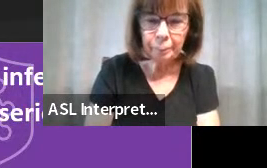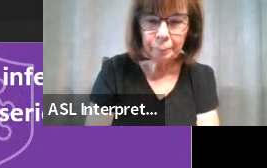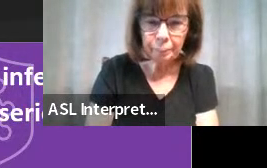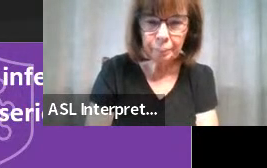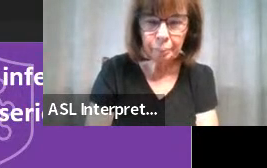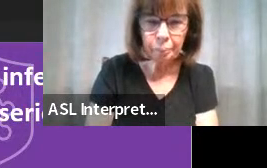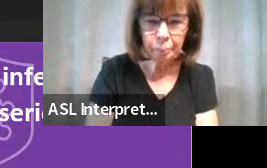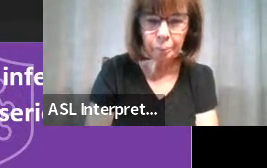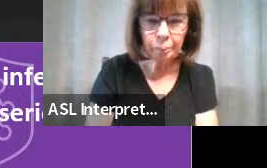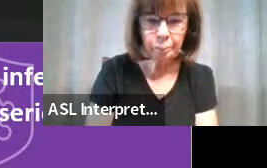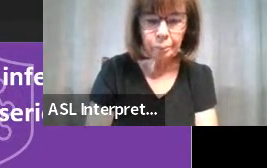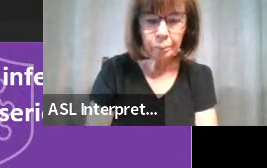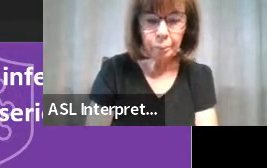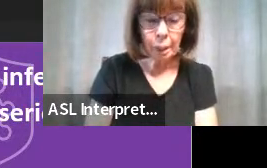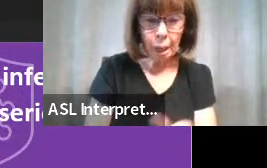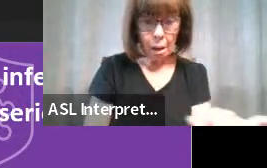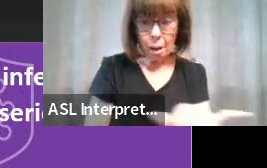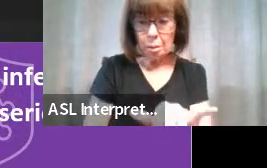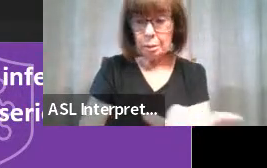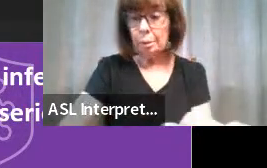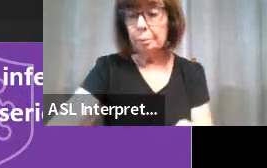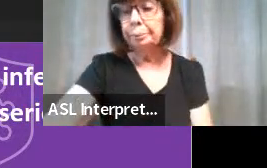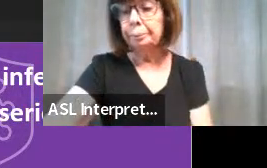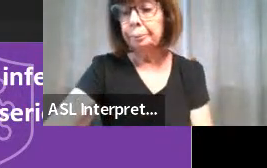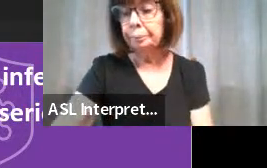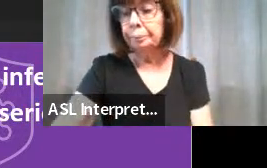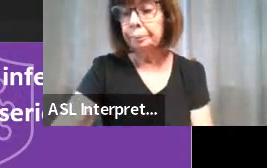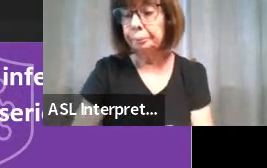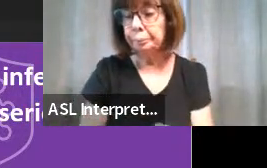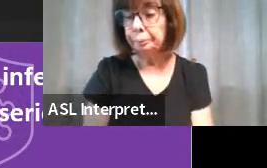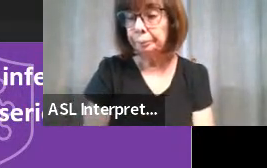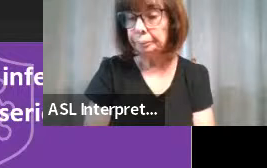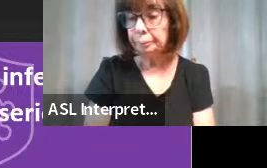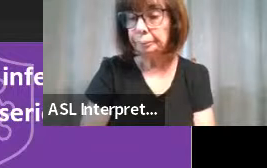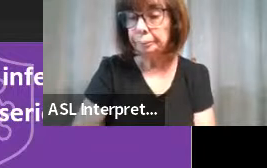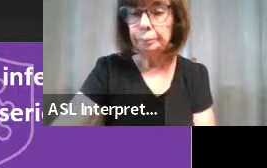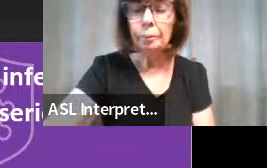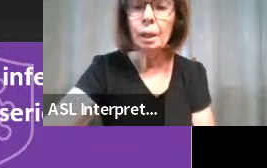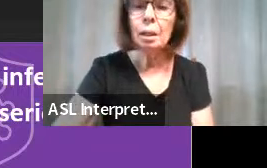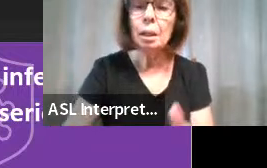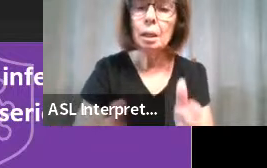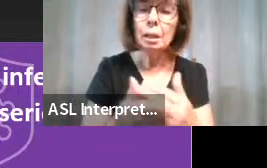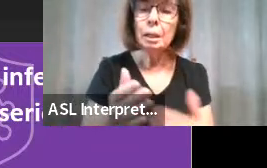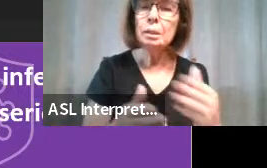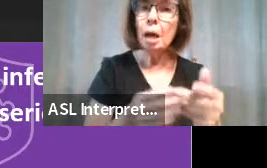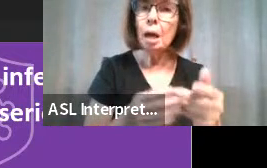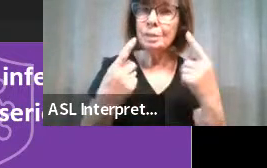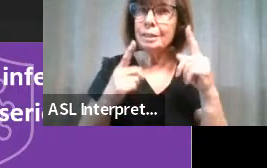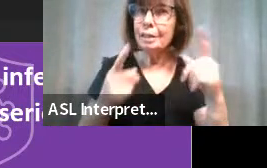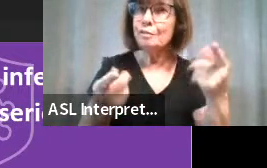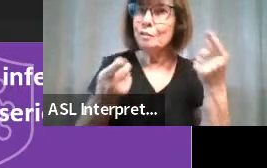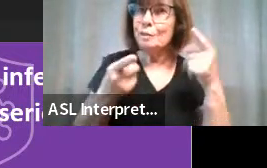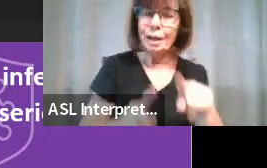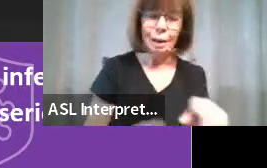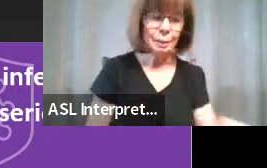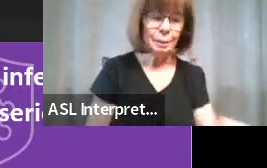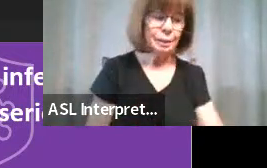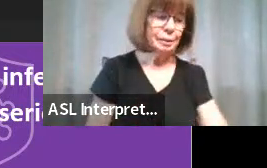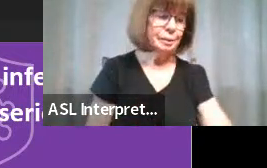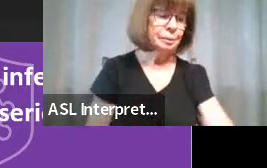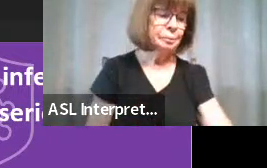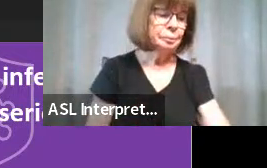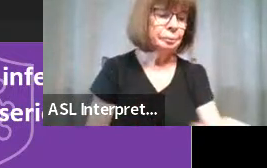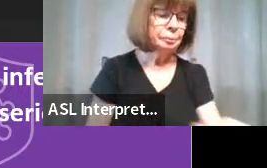And then also there are some successes we've had in the past with the COVID vaccination effort, and also effort that's